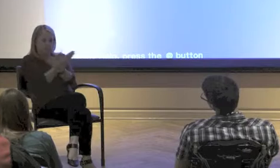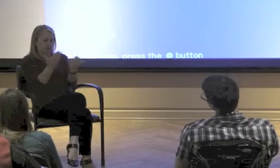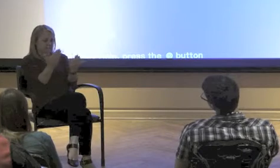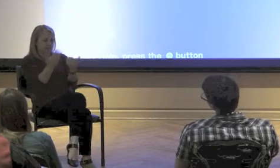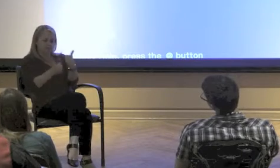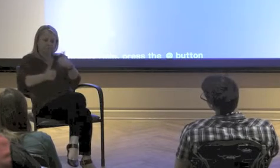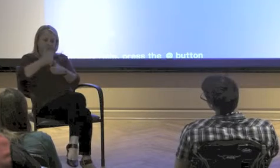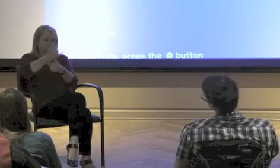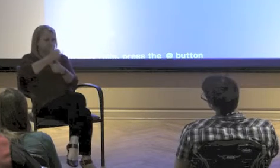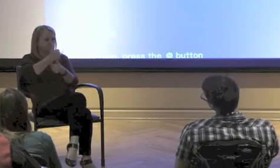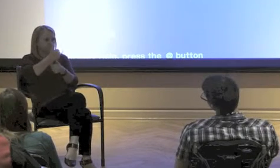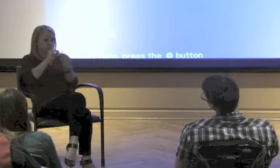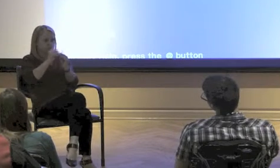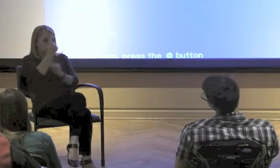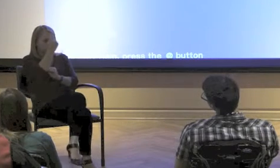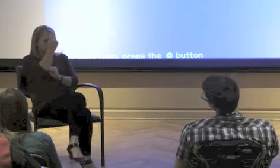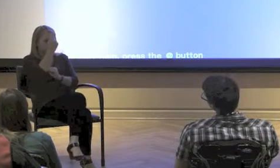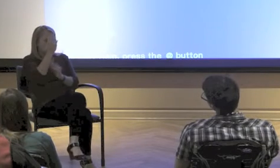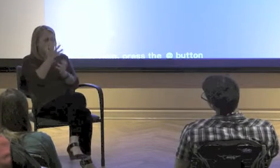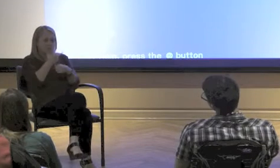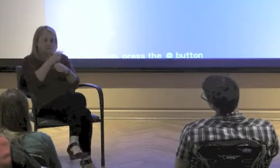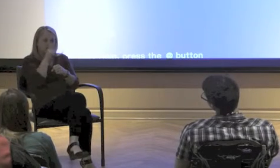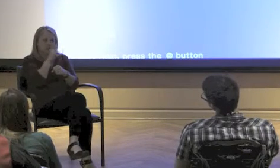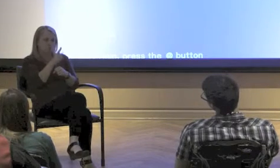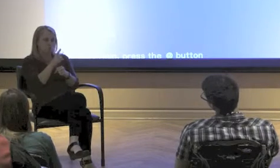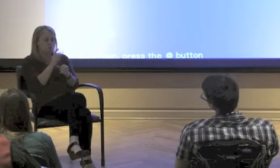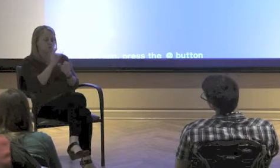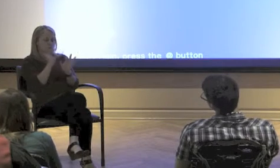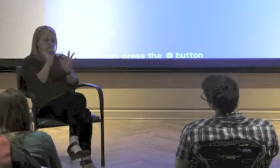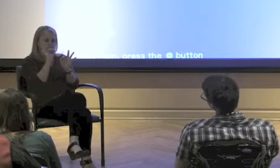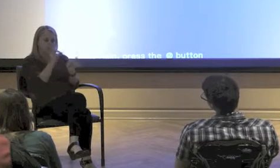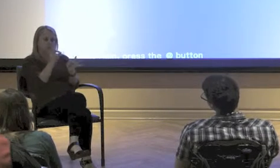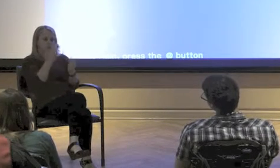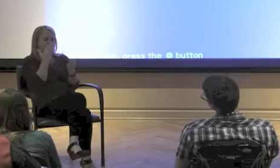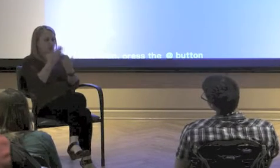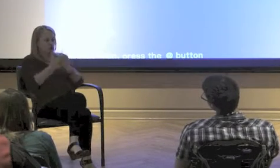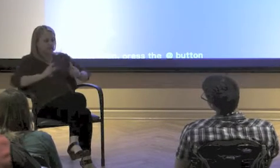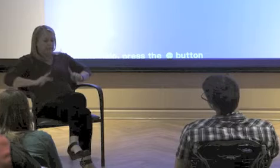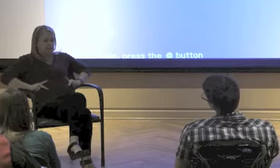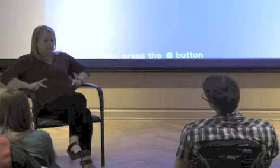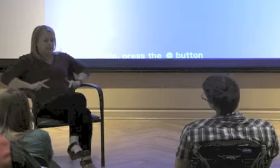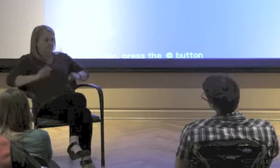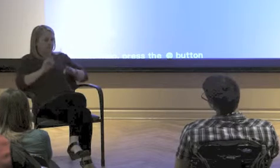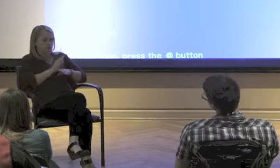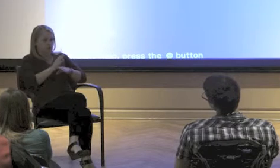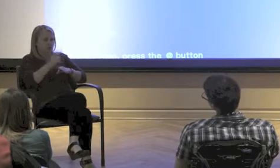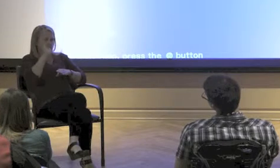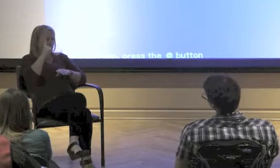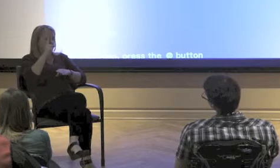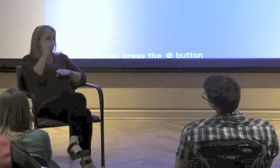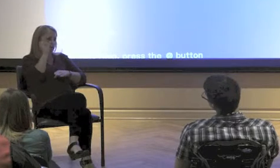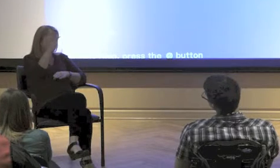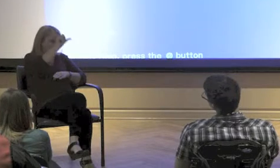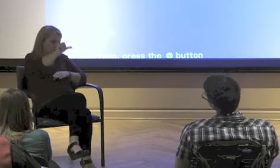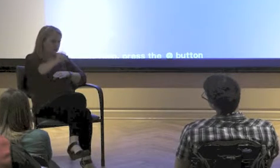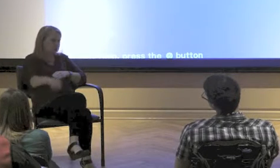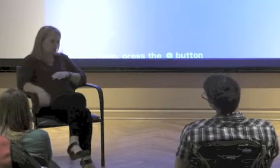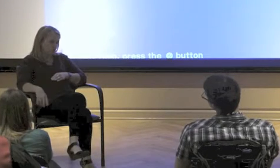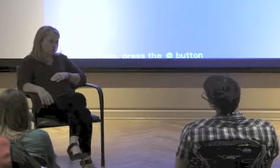else. We want to make sure that we have good kidney function for a long and